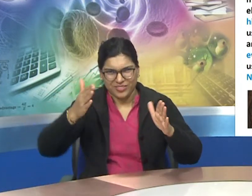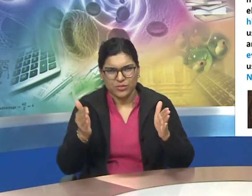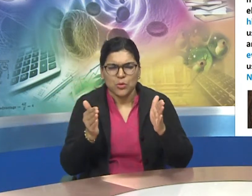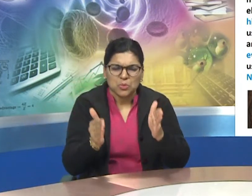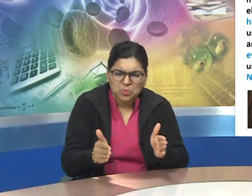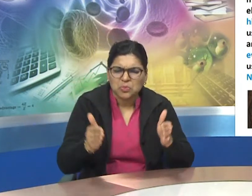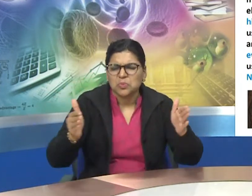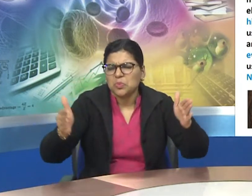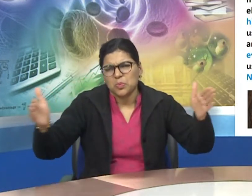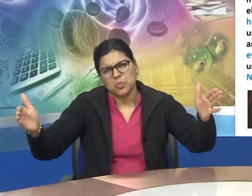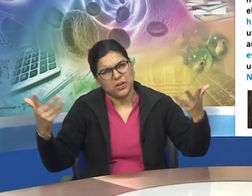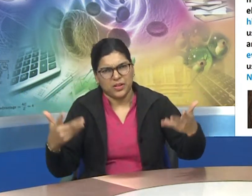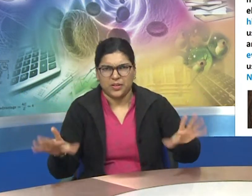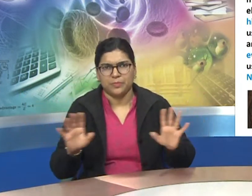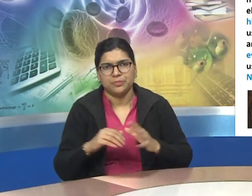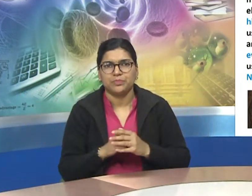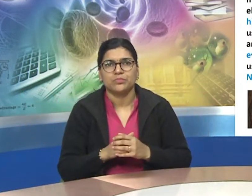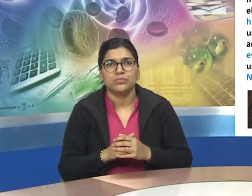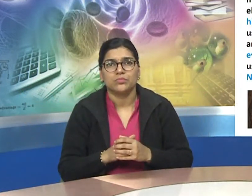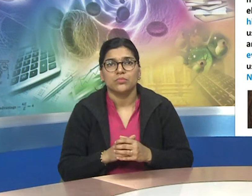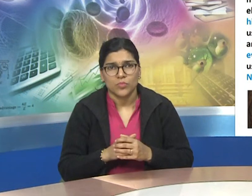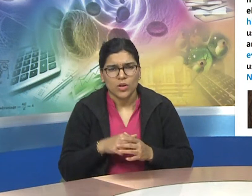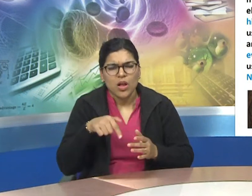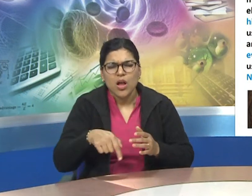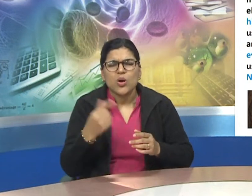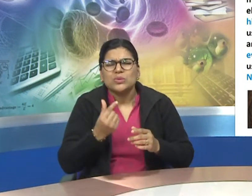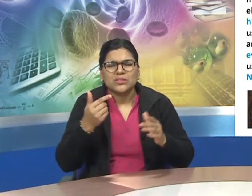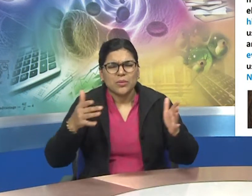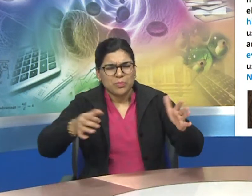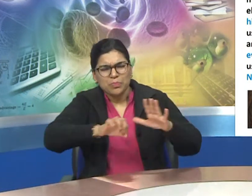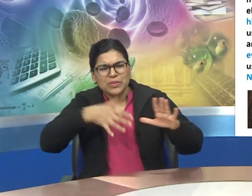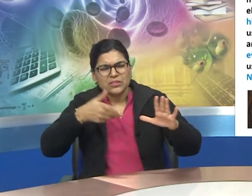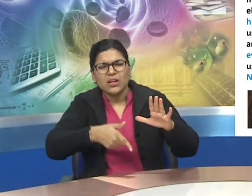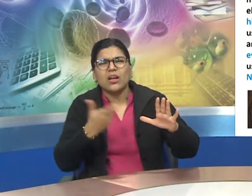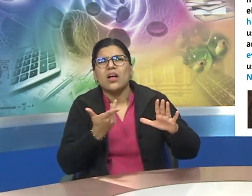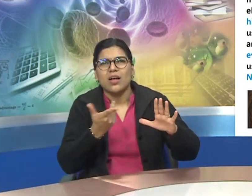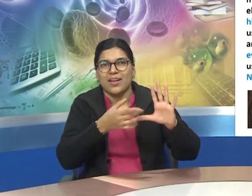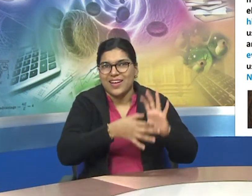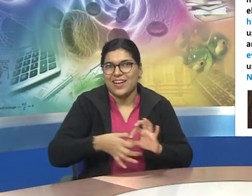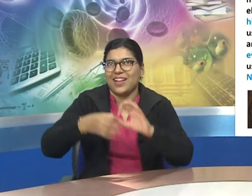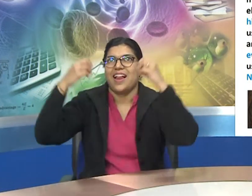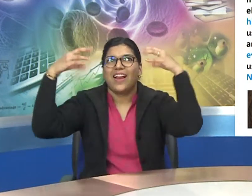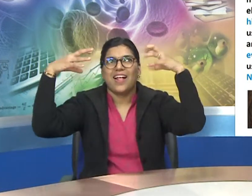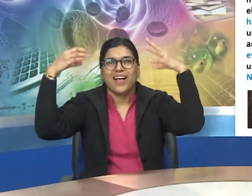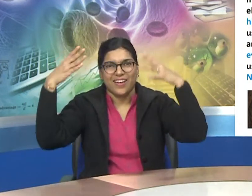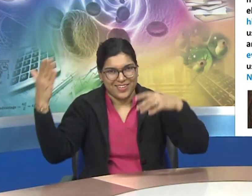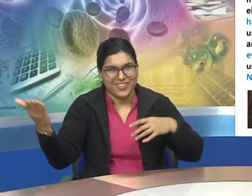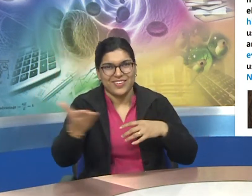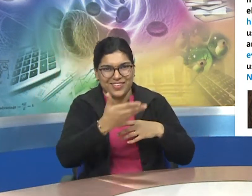And here we will talk about the generator. You may have seen the generator somewhere or the other place.